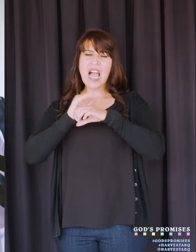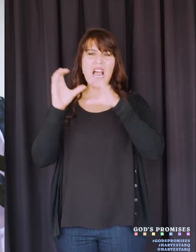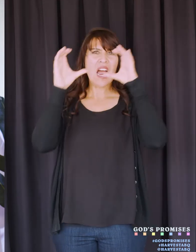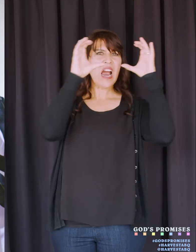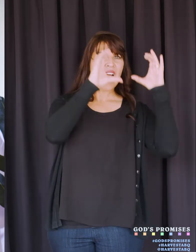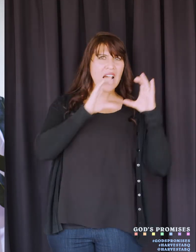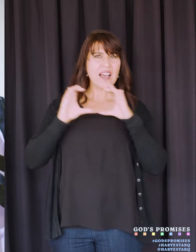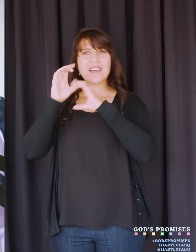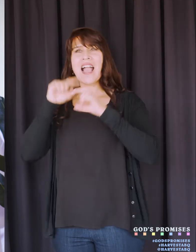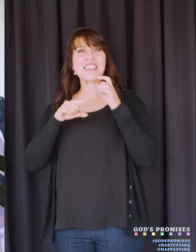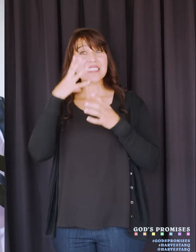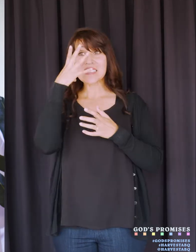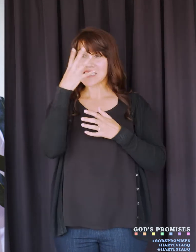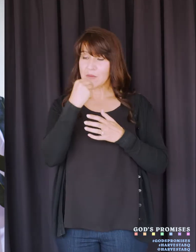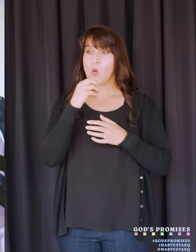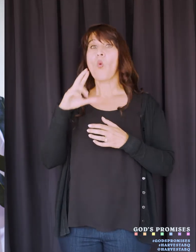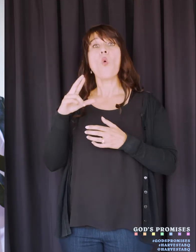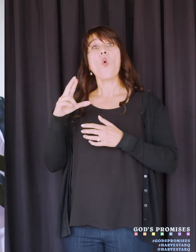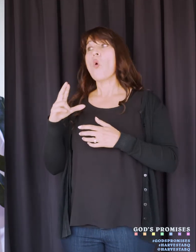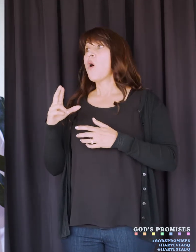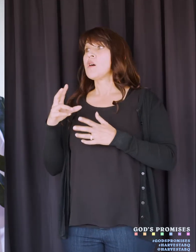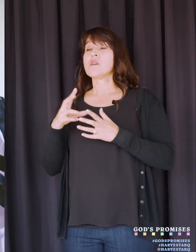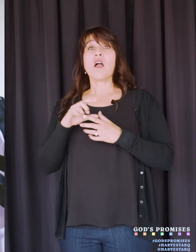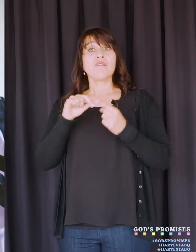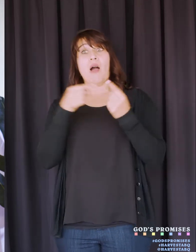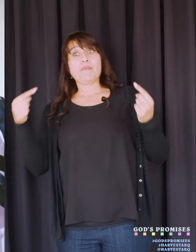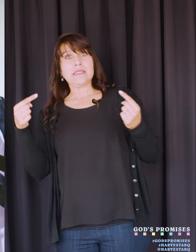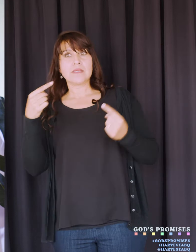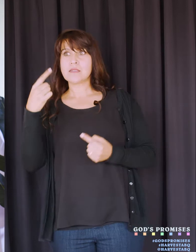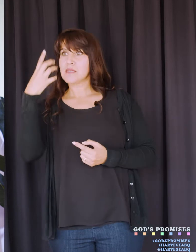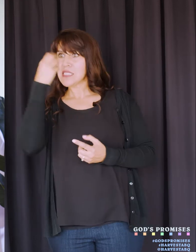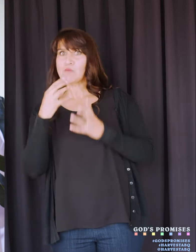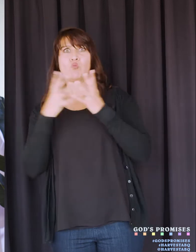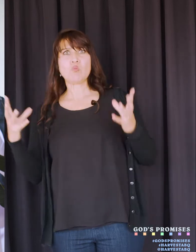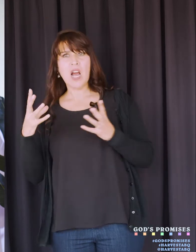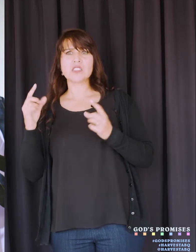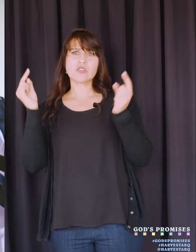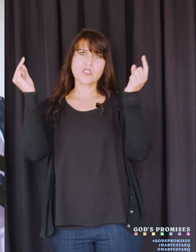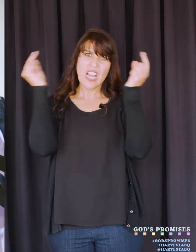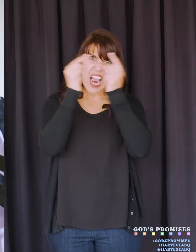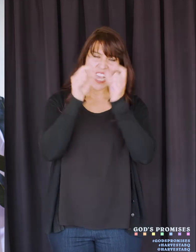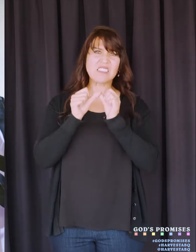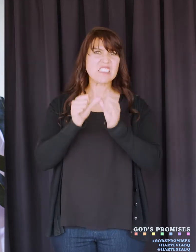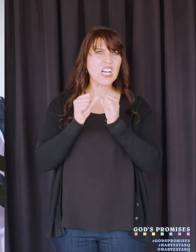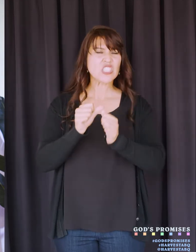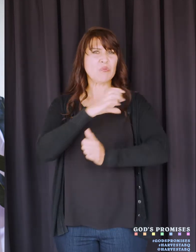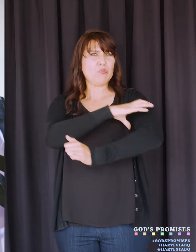on the other end of the spectrum, I can't seem to get enough sleep. I have constant headaches. My blood pressure